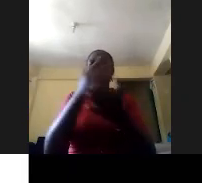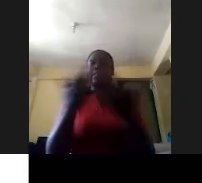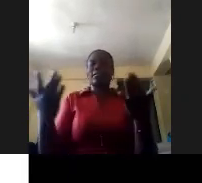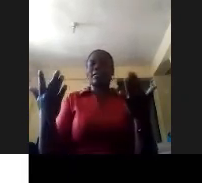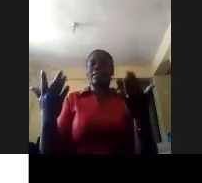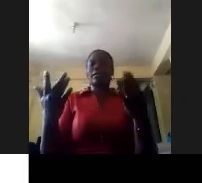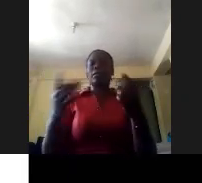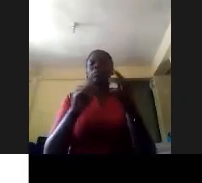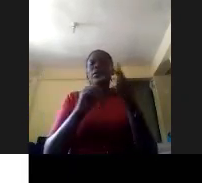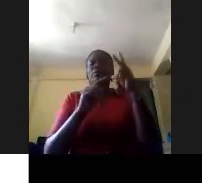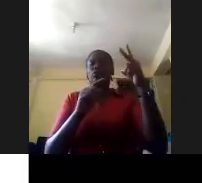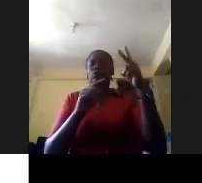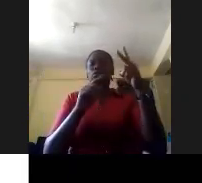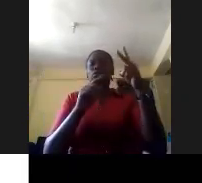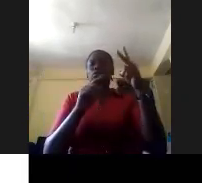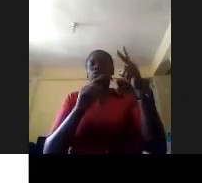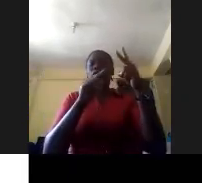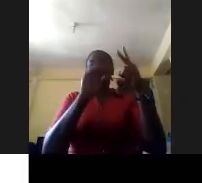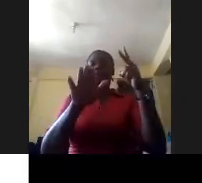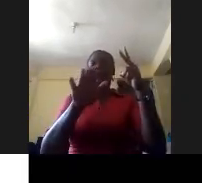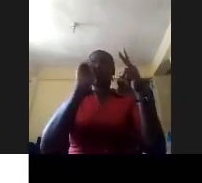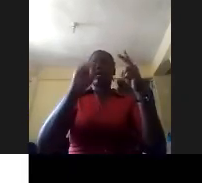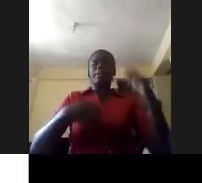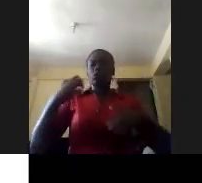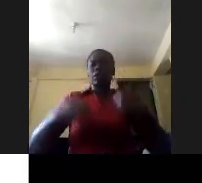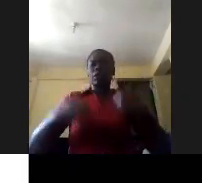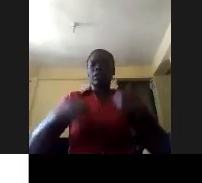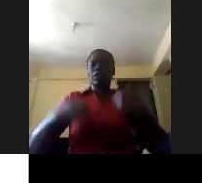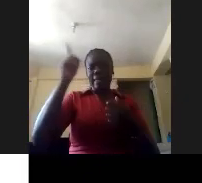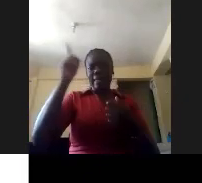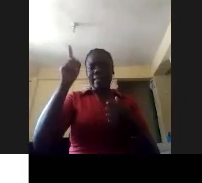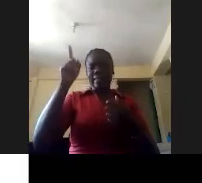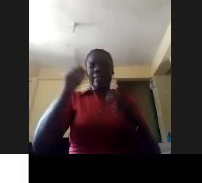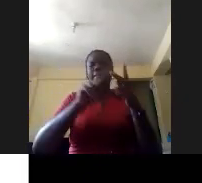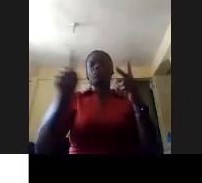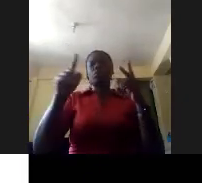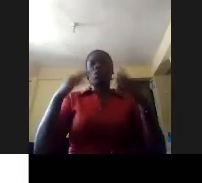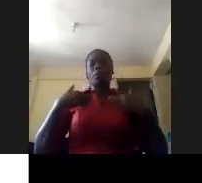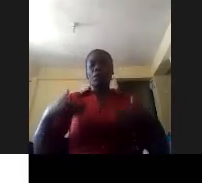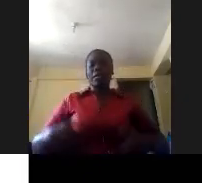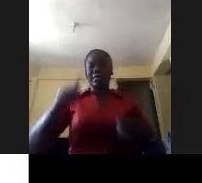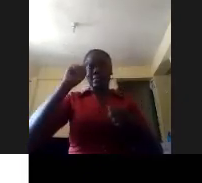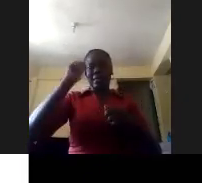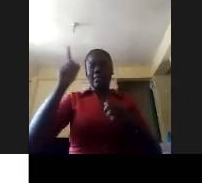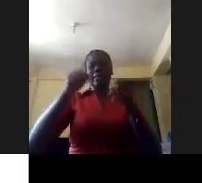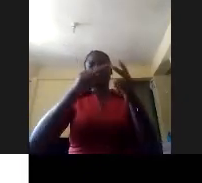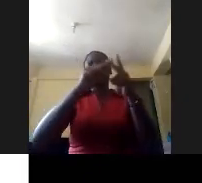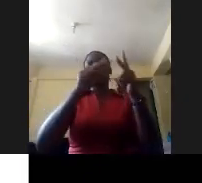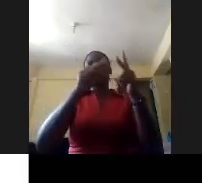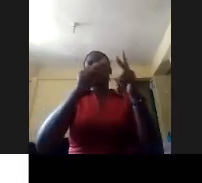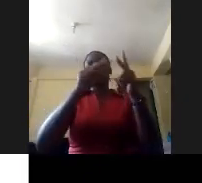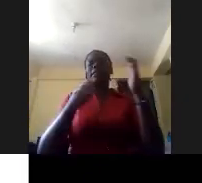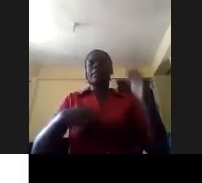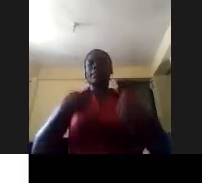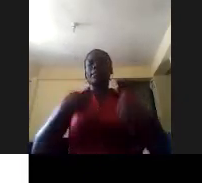two layers to it. One is emotional intelligence, and the second one is body intelligence. So what is emotional